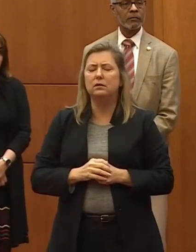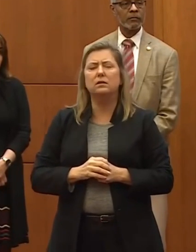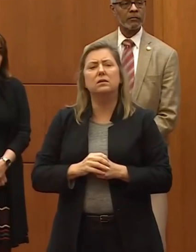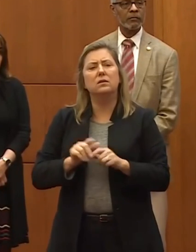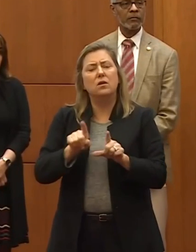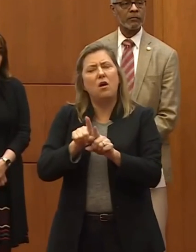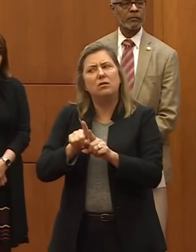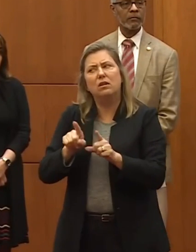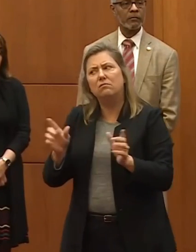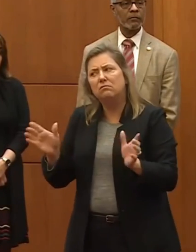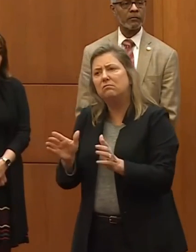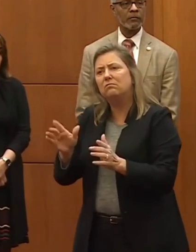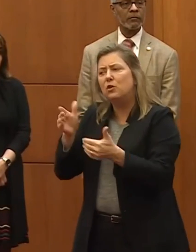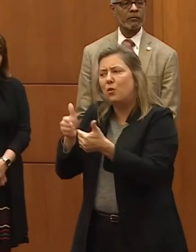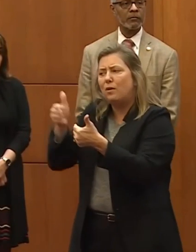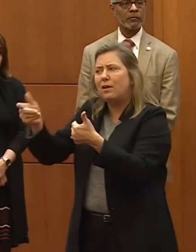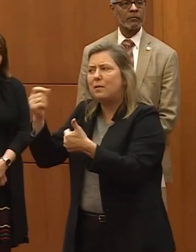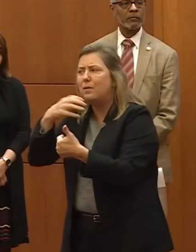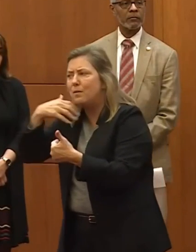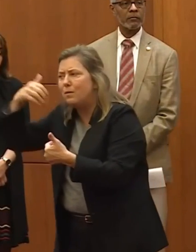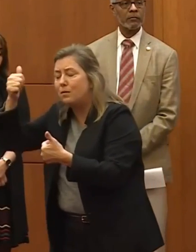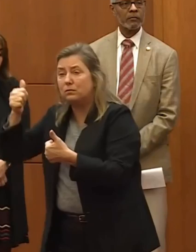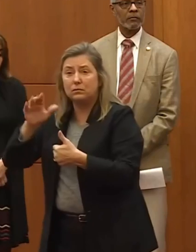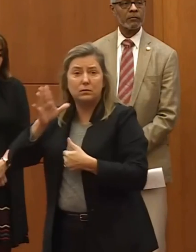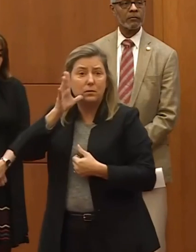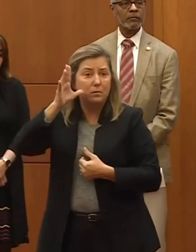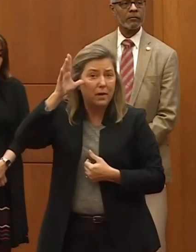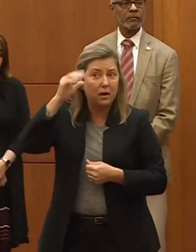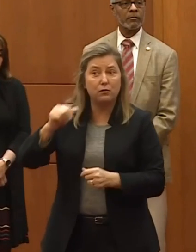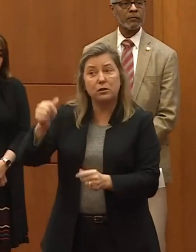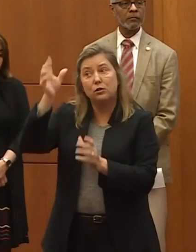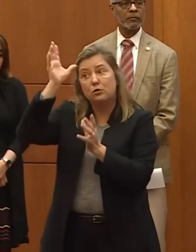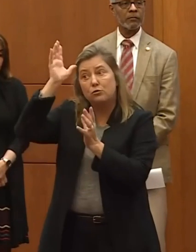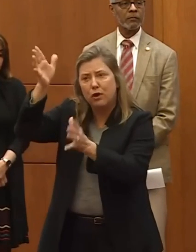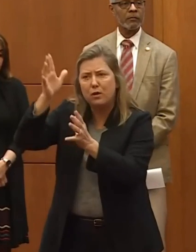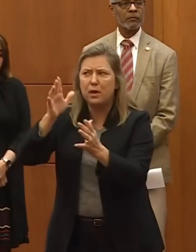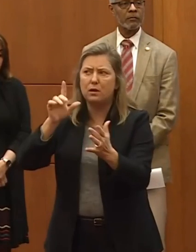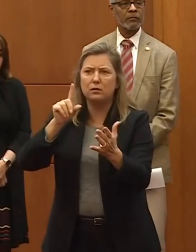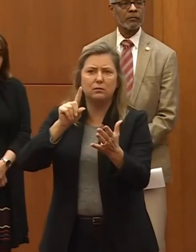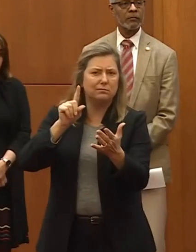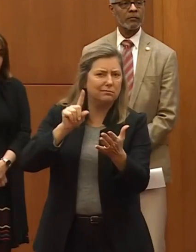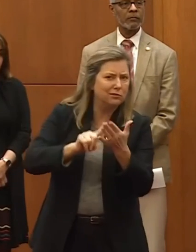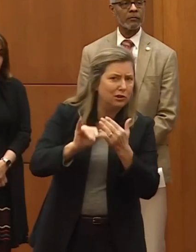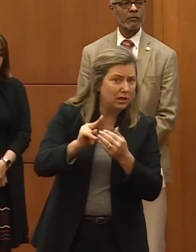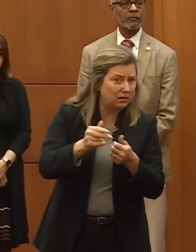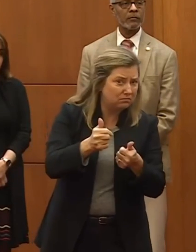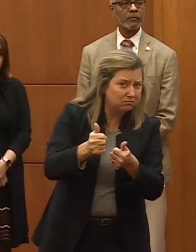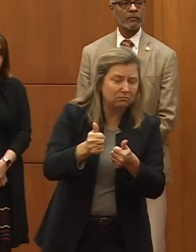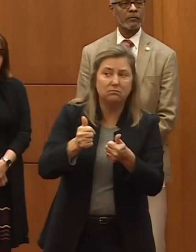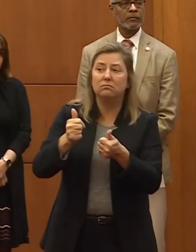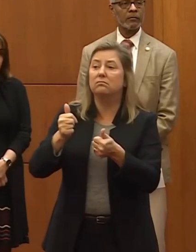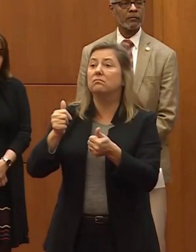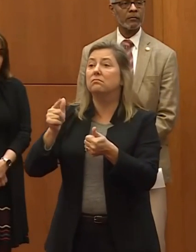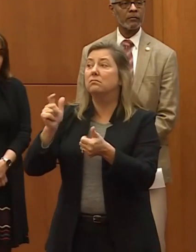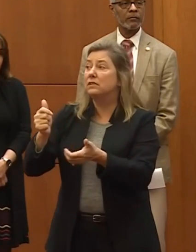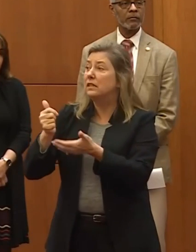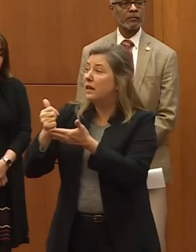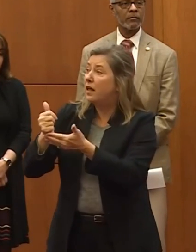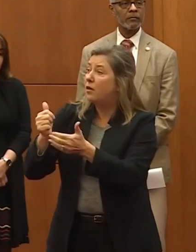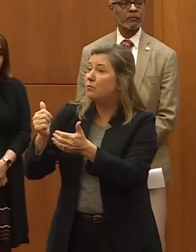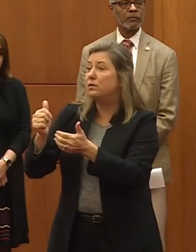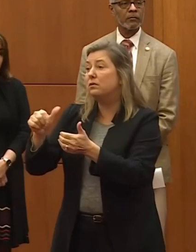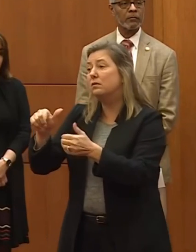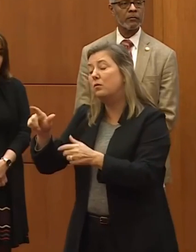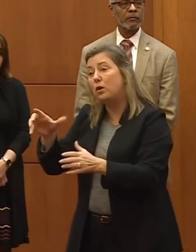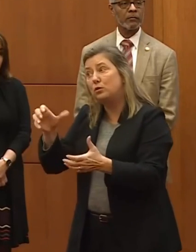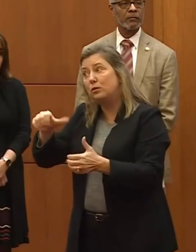older neighbor or your parents or grandparents. Help people out with grocery deliveries. Make